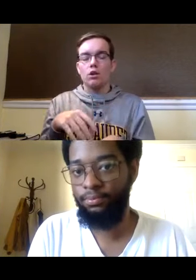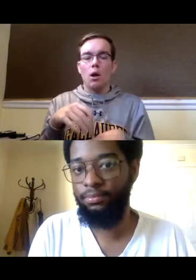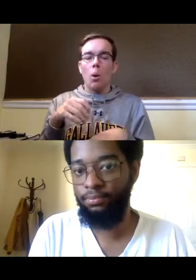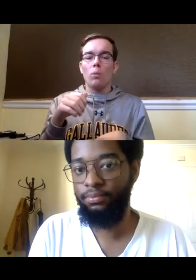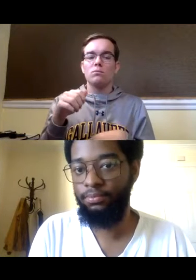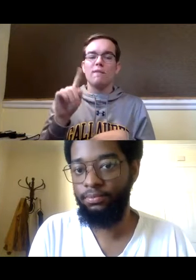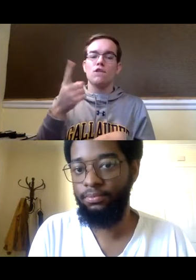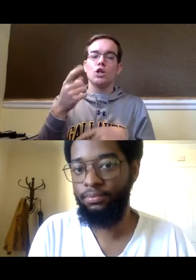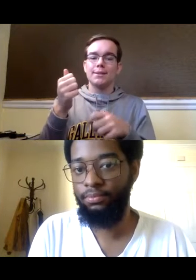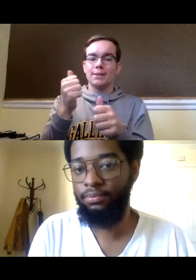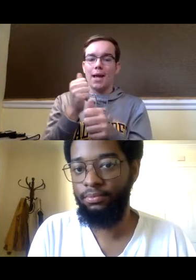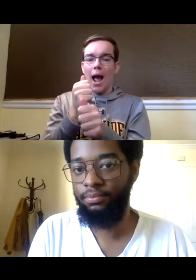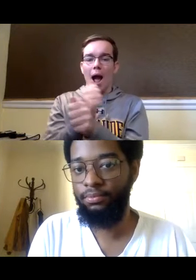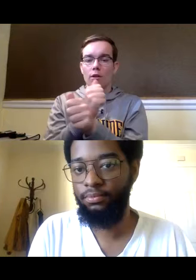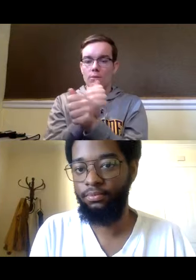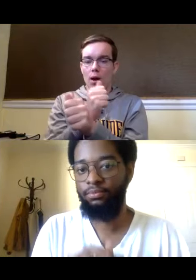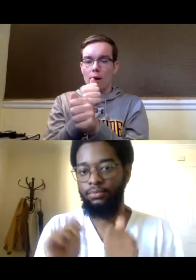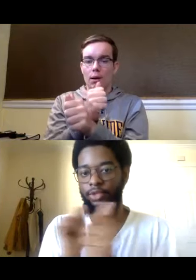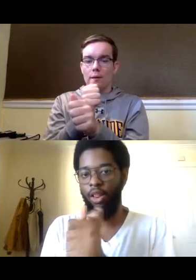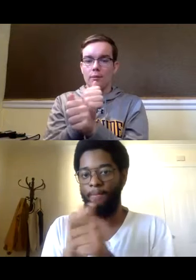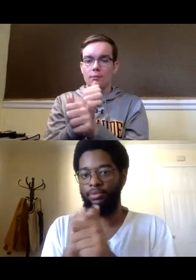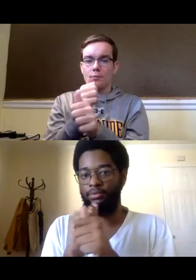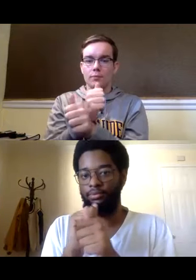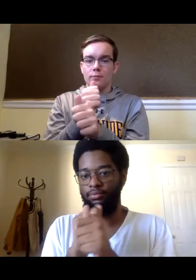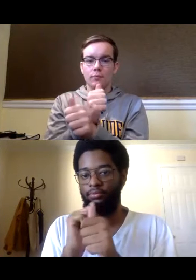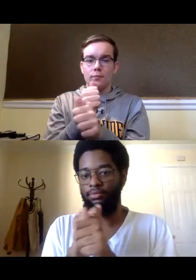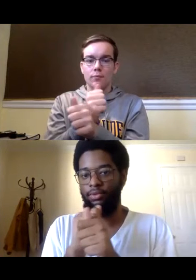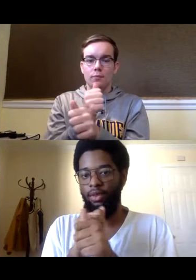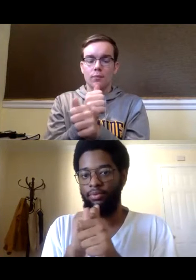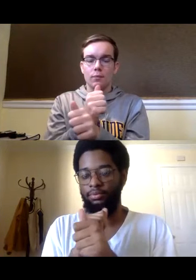each style of math. There's algebra,